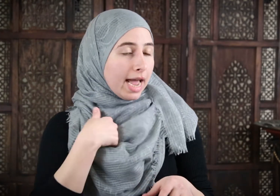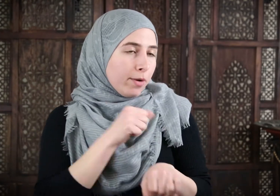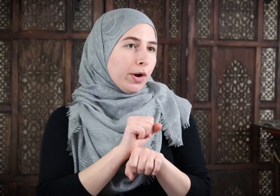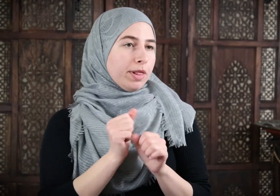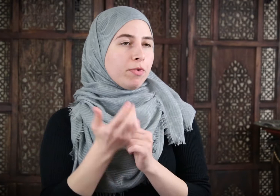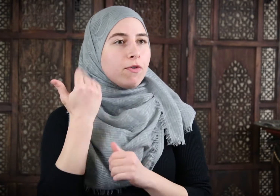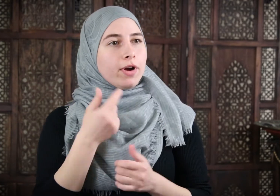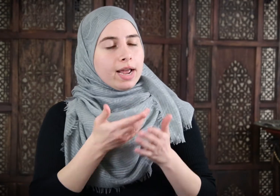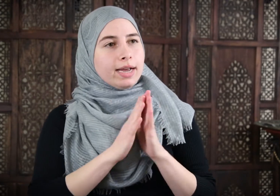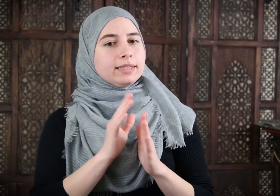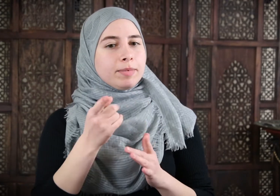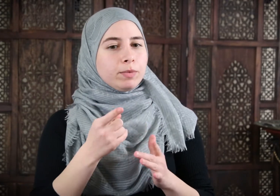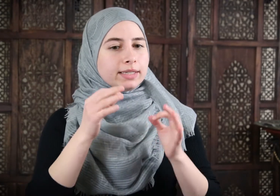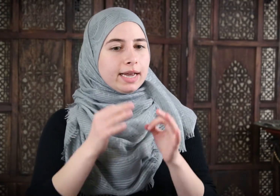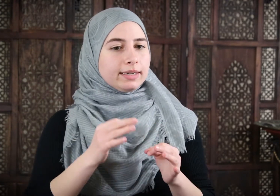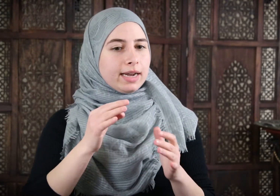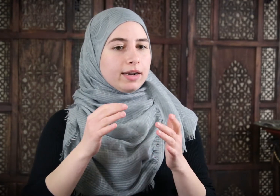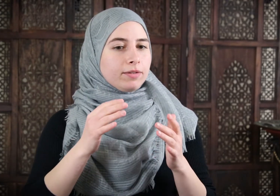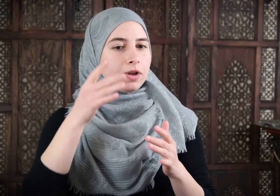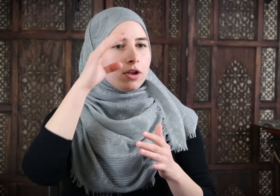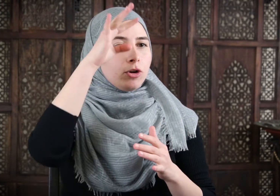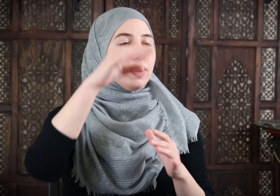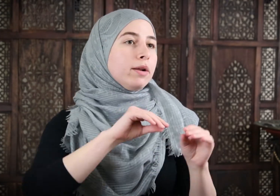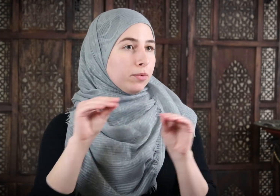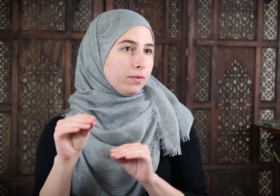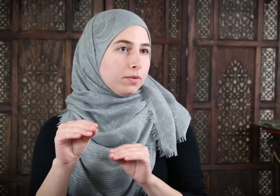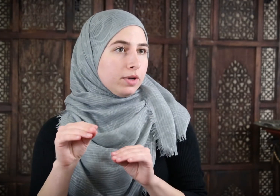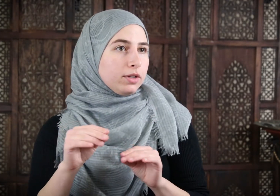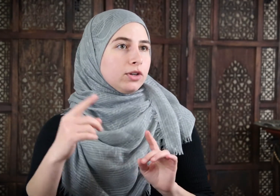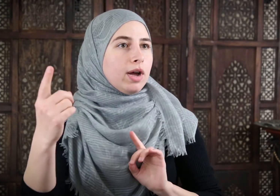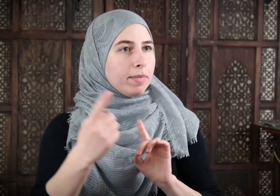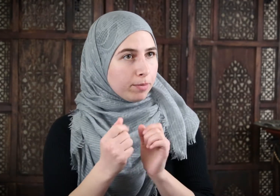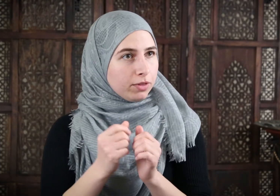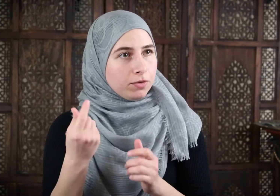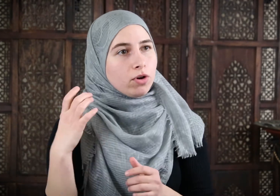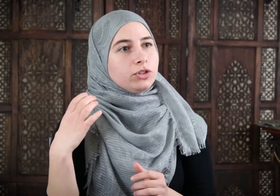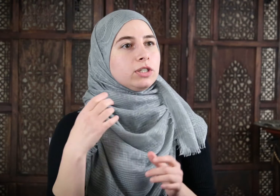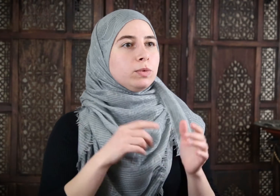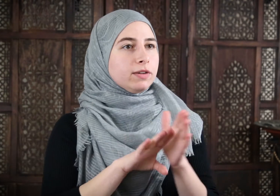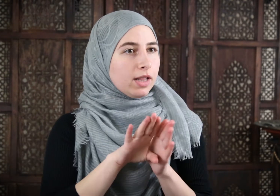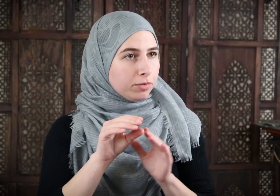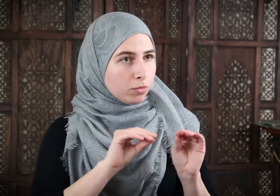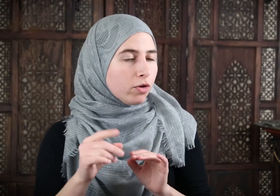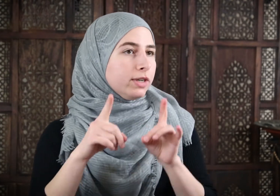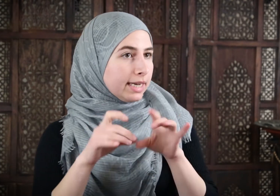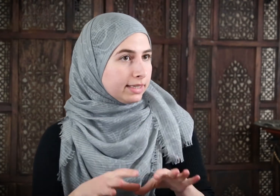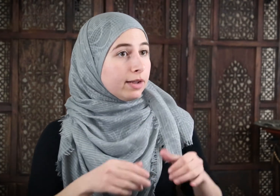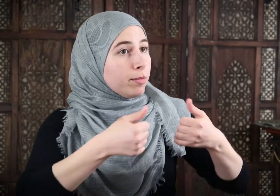I had worked with before, and I asked them, and we decided to kind of create a move. So I met up with a few coaches, we developed a move, we tested it, we